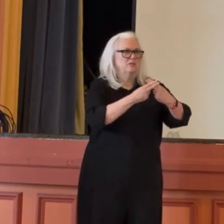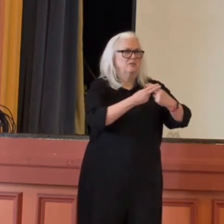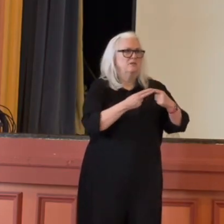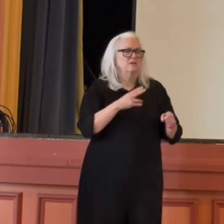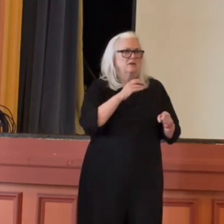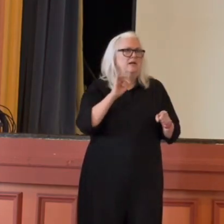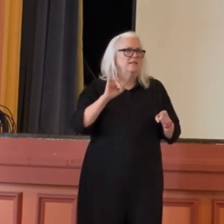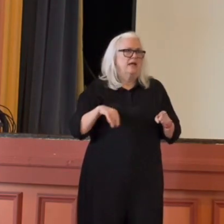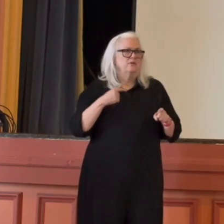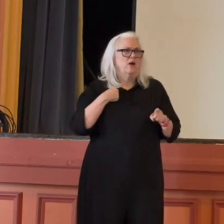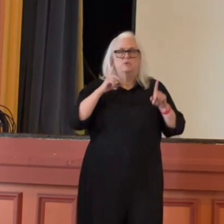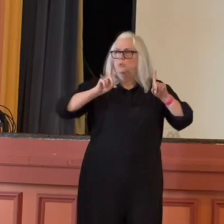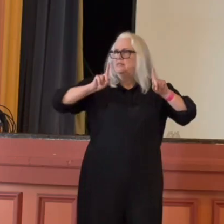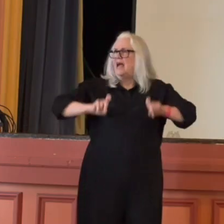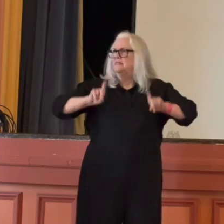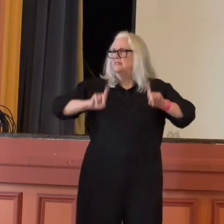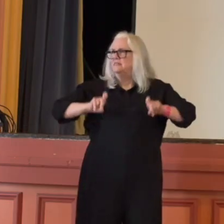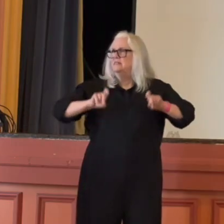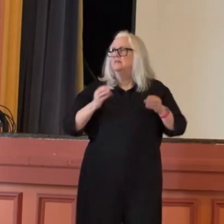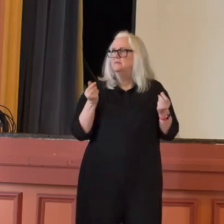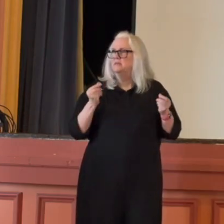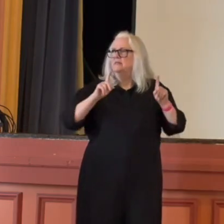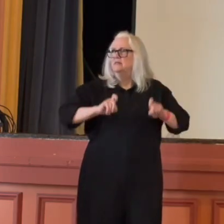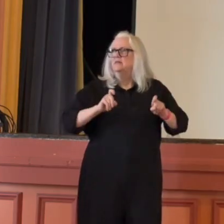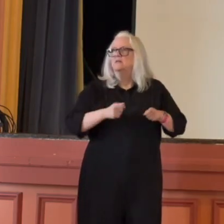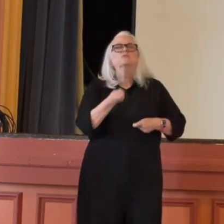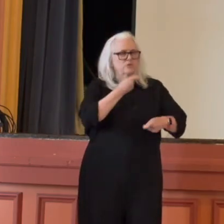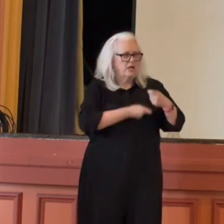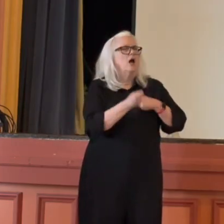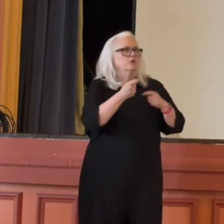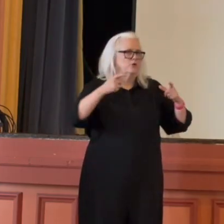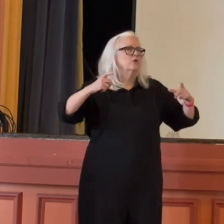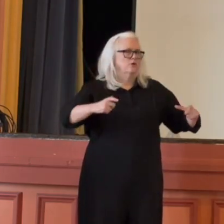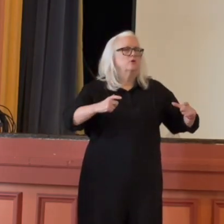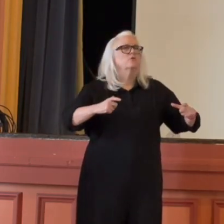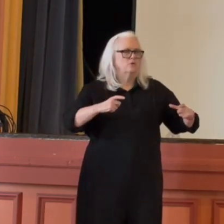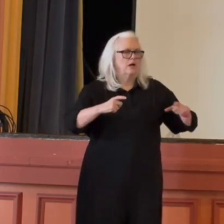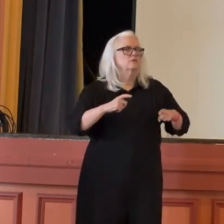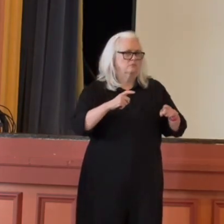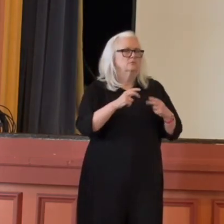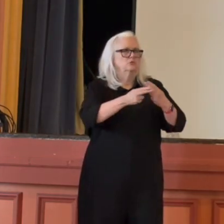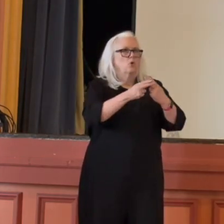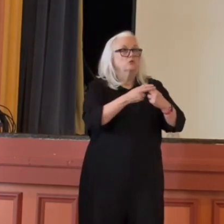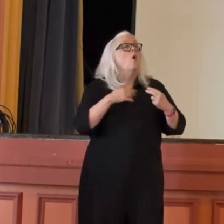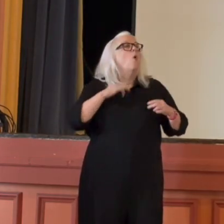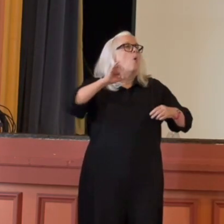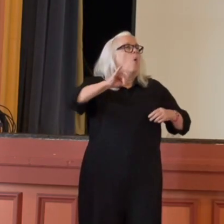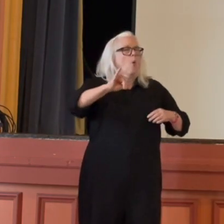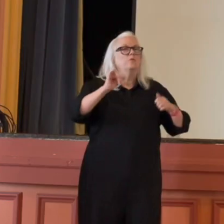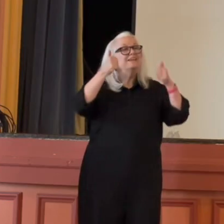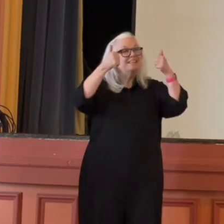tested on material used for the underground collection? the decomposition rate on the